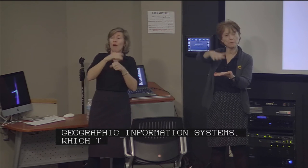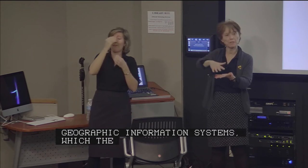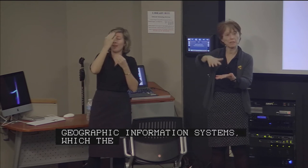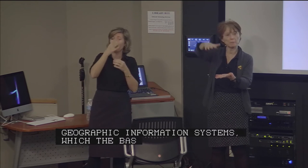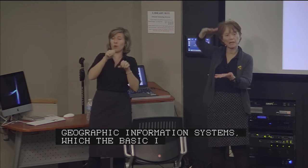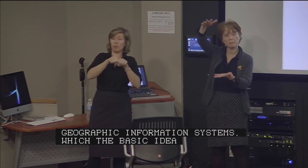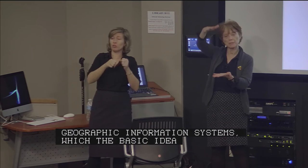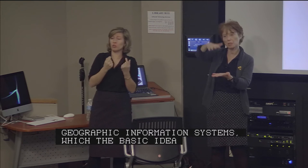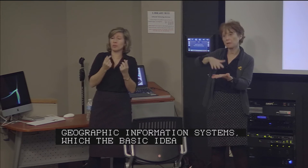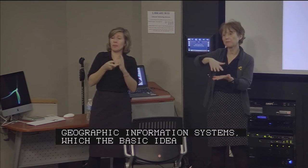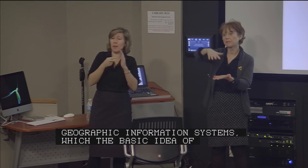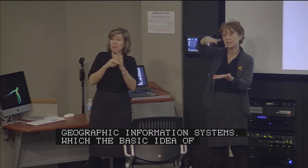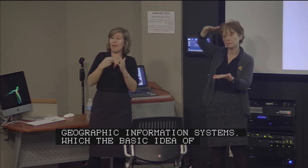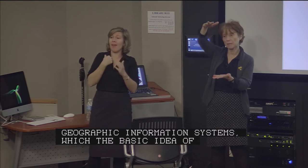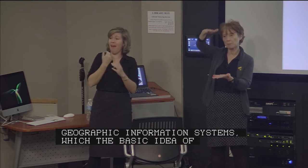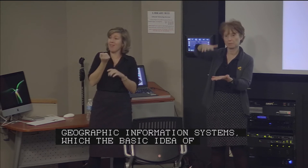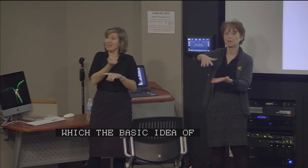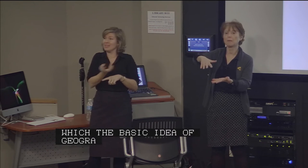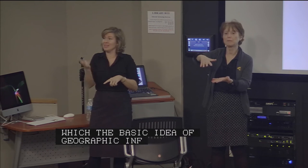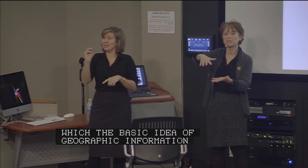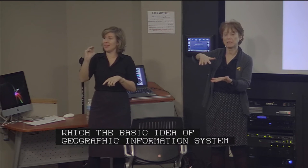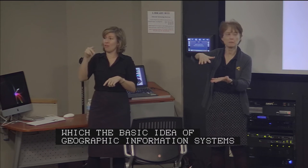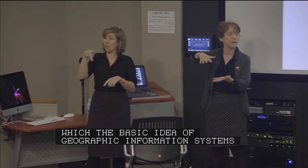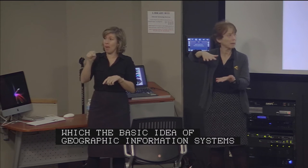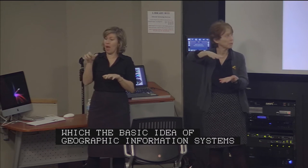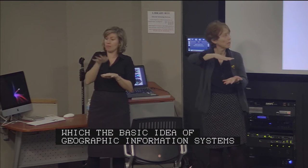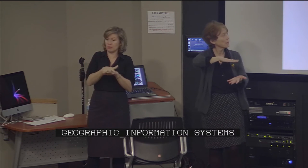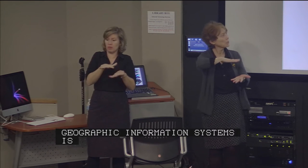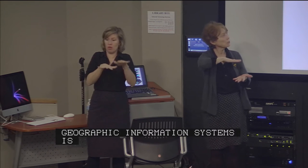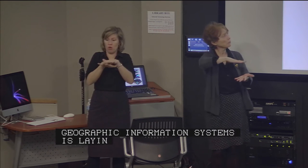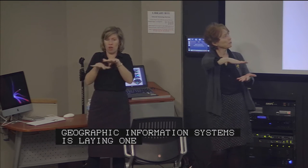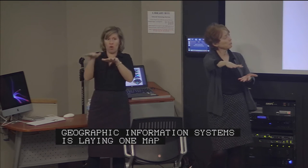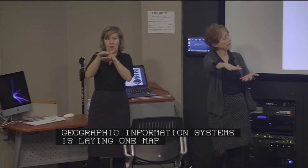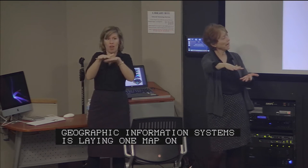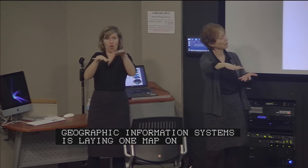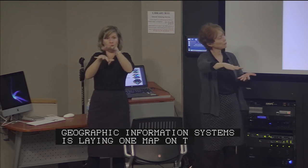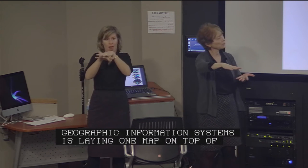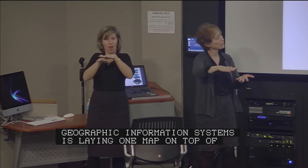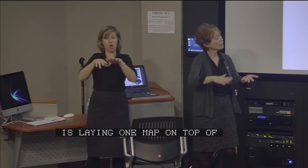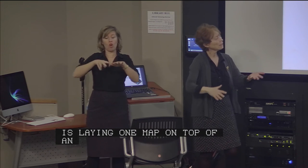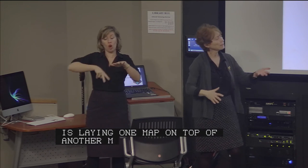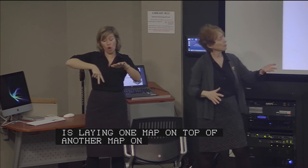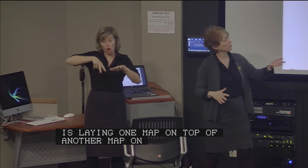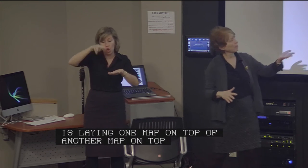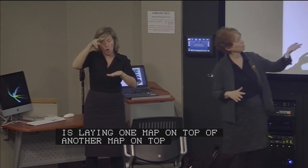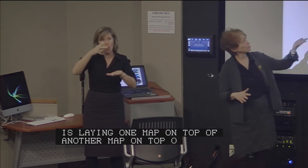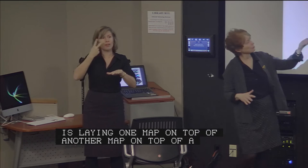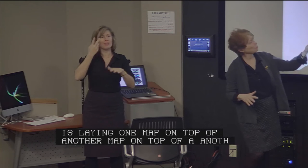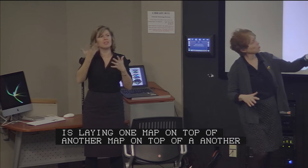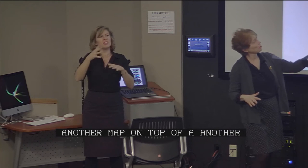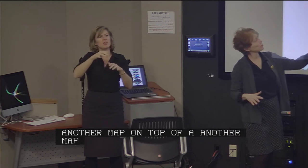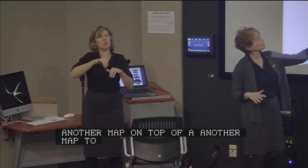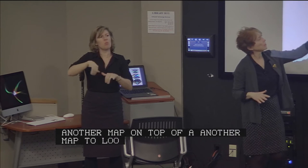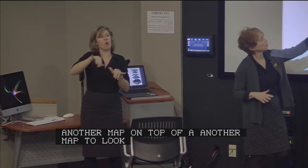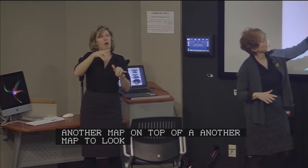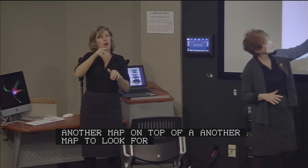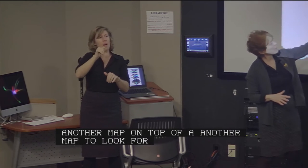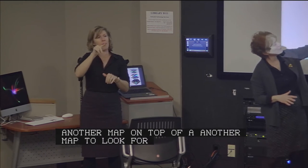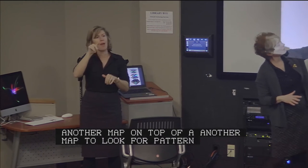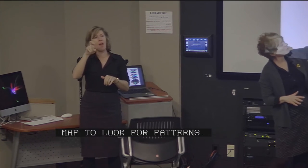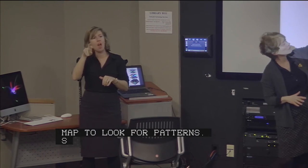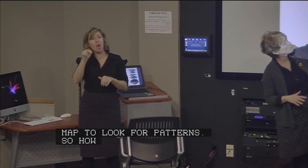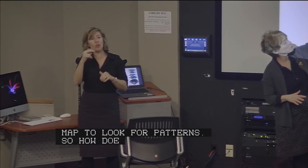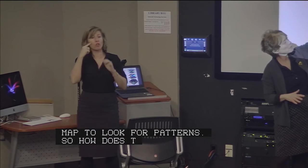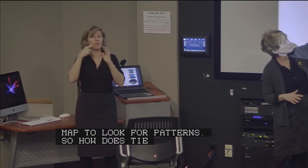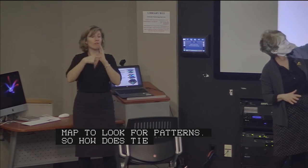top of another map on top of another map on top of another map to look for patterns. So how does the world relate to